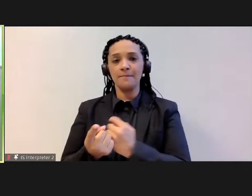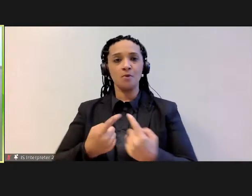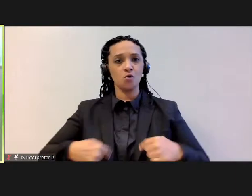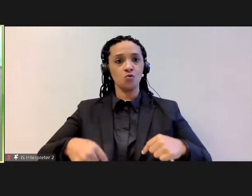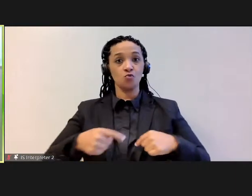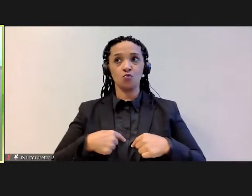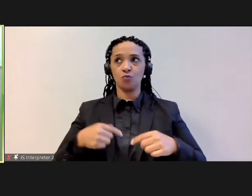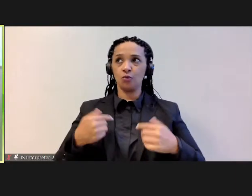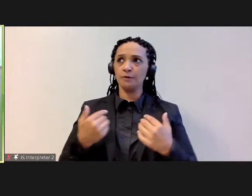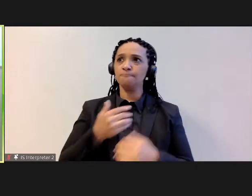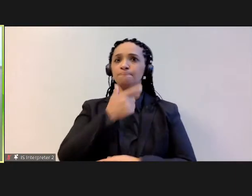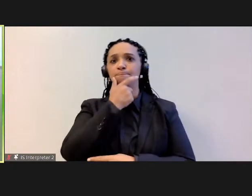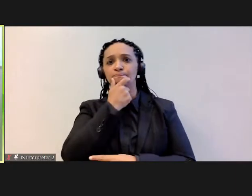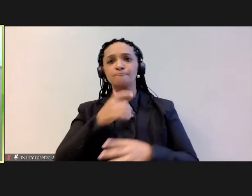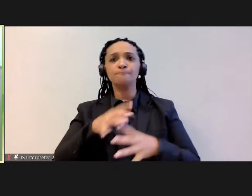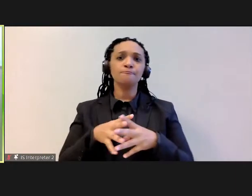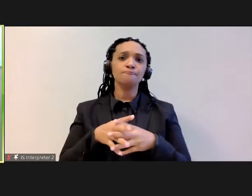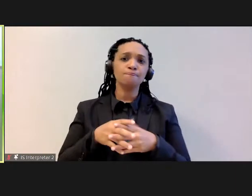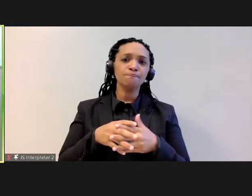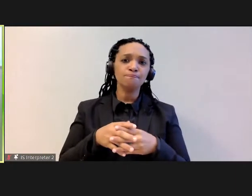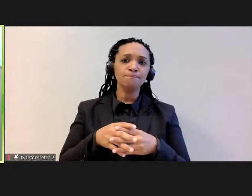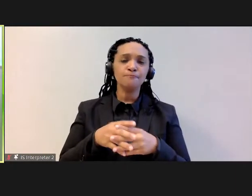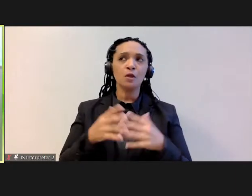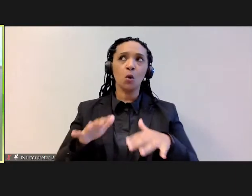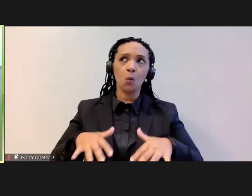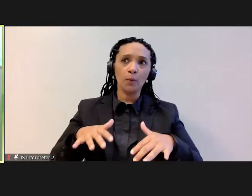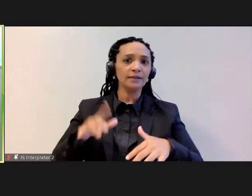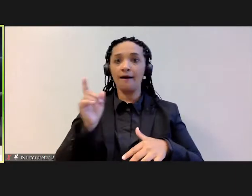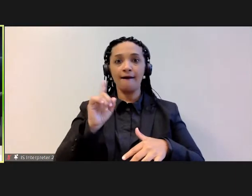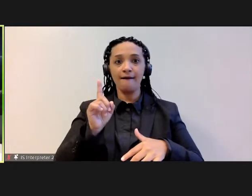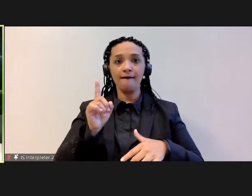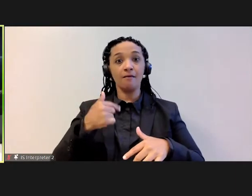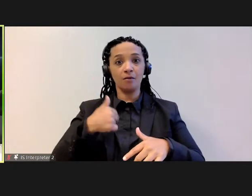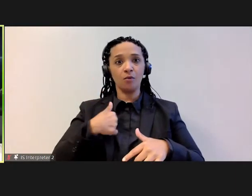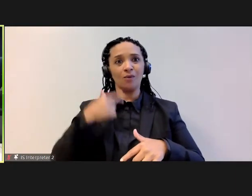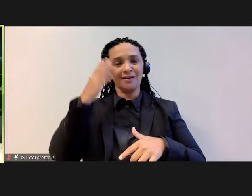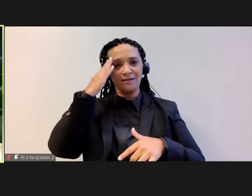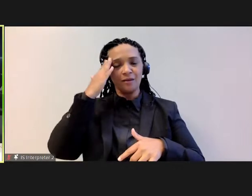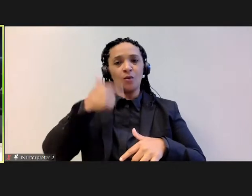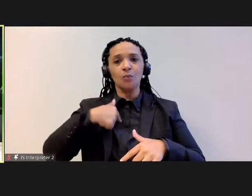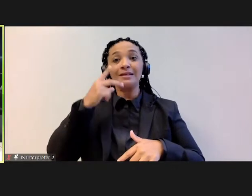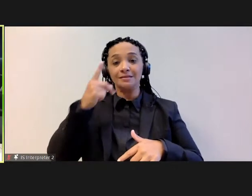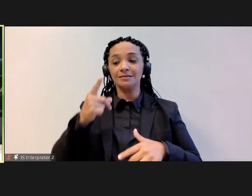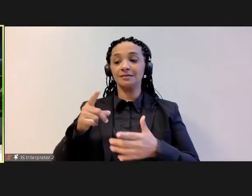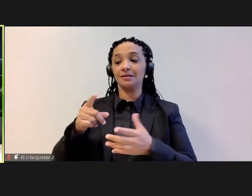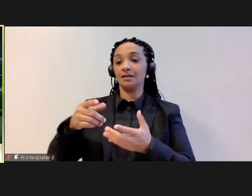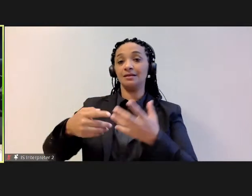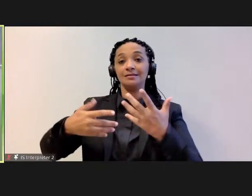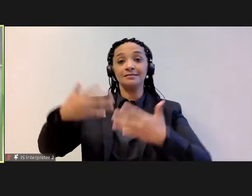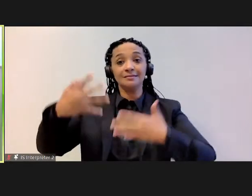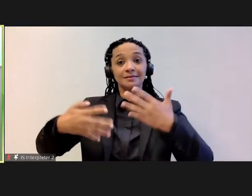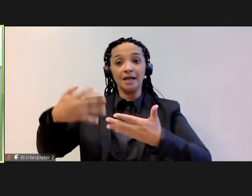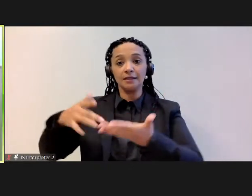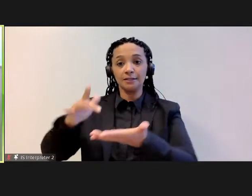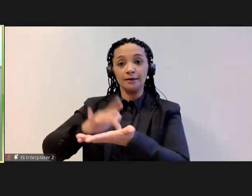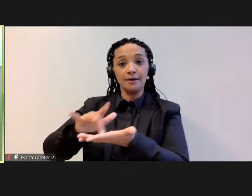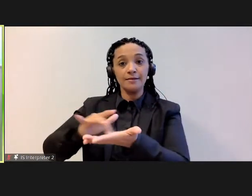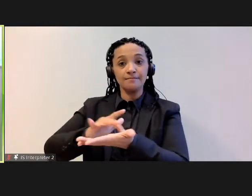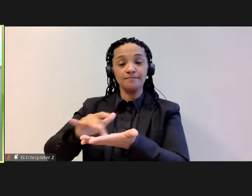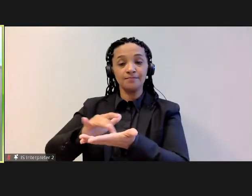taking into consideration this. Already data collection on tablets is a reality for